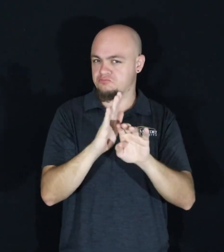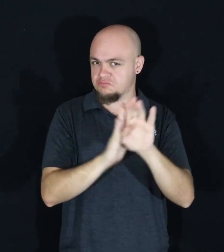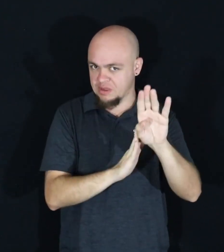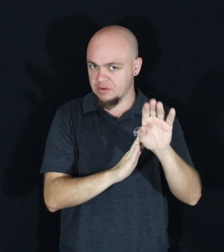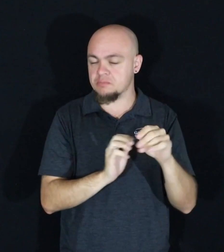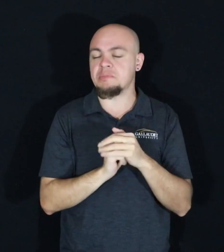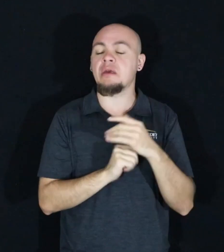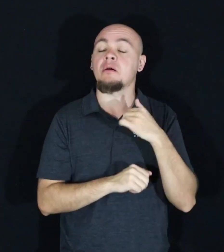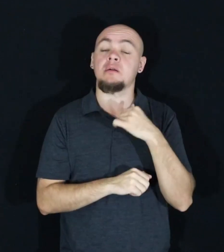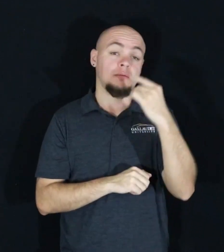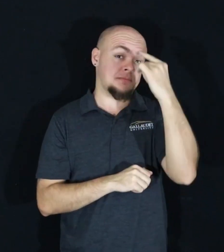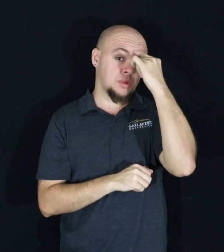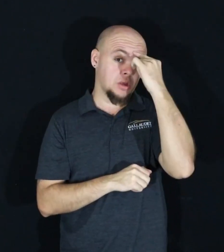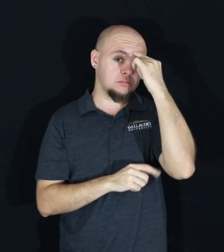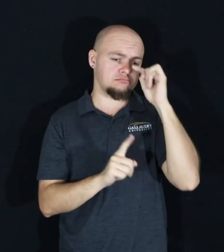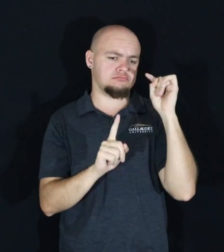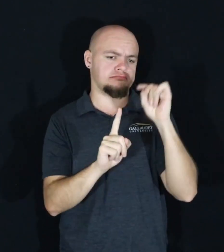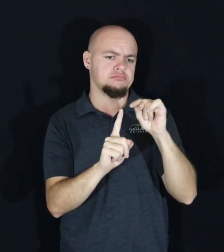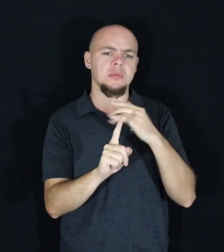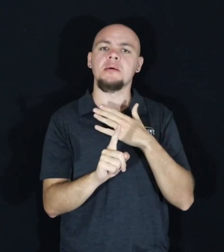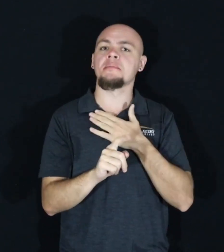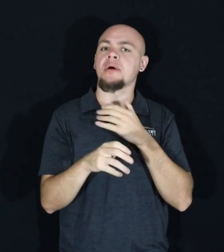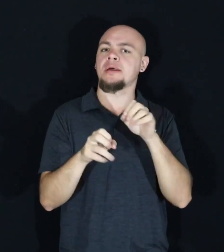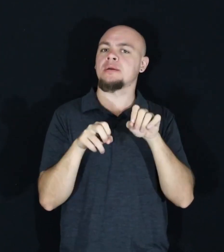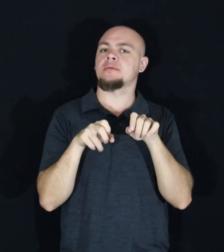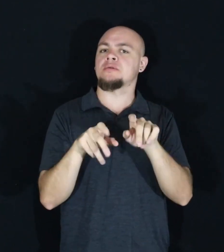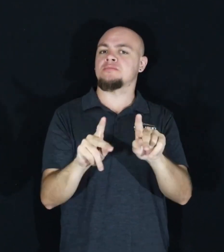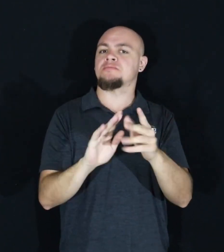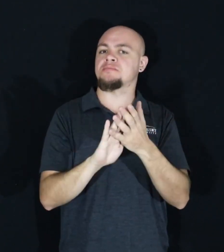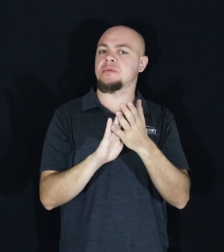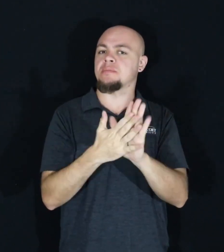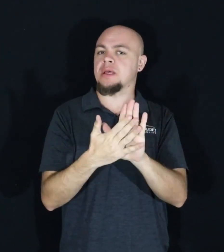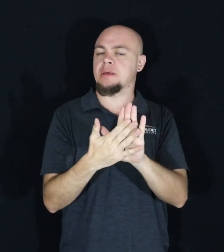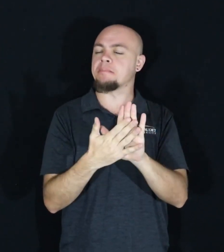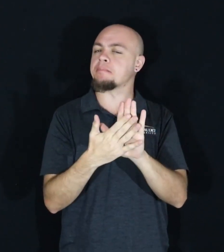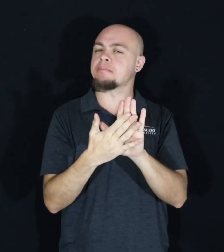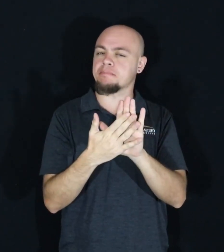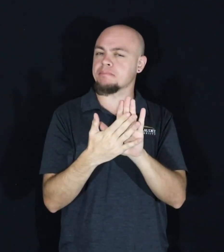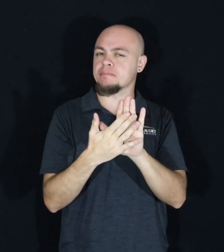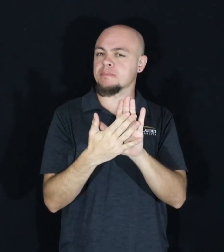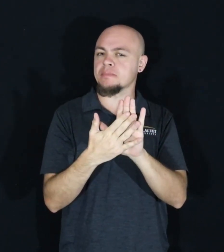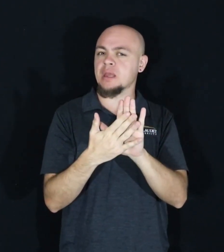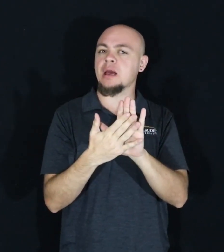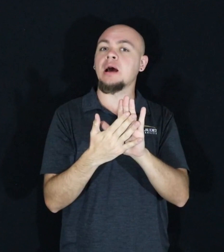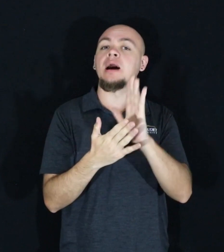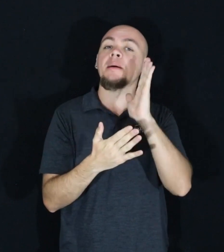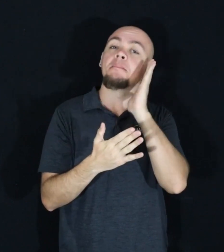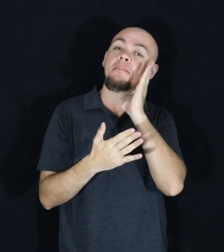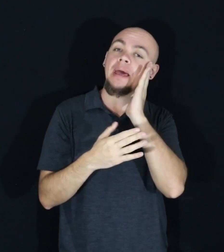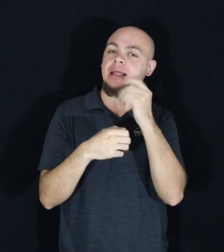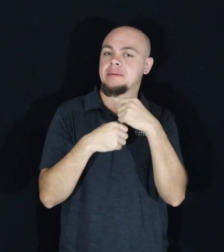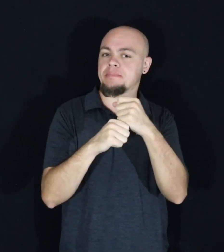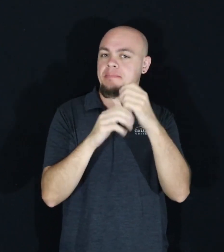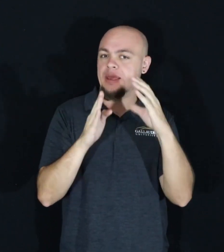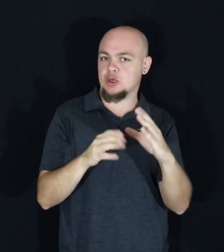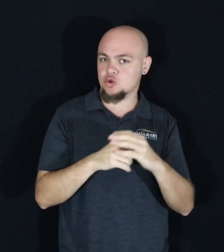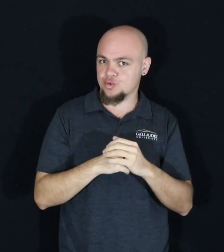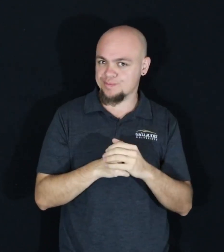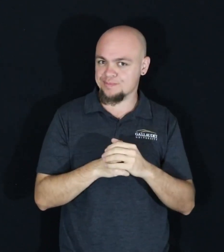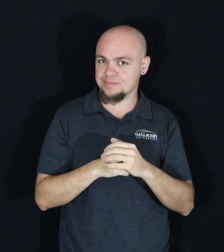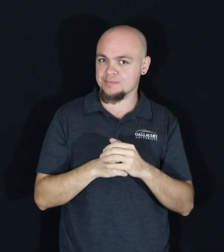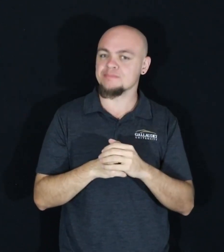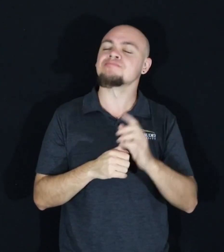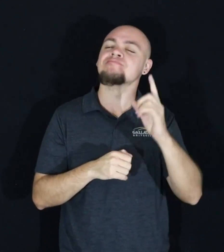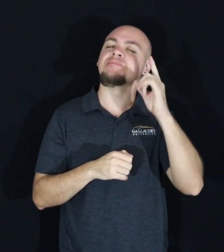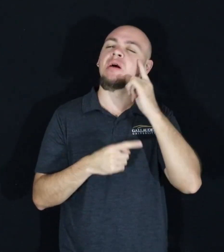I thought, this is my chance to become a bed maker. I thought that for the